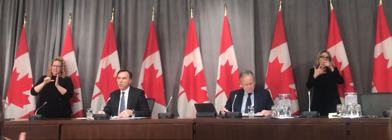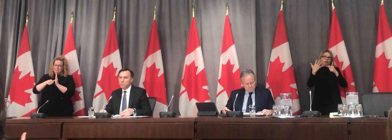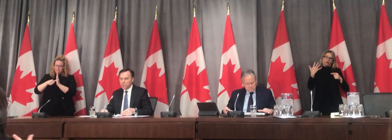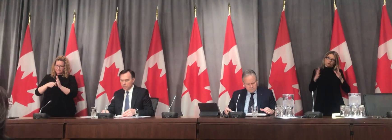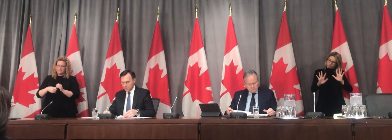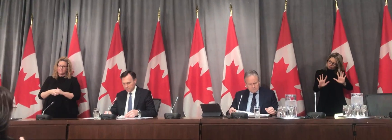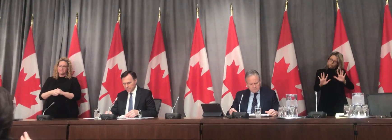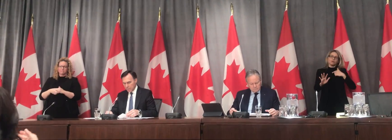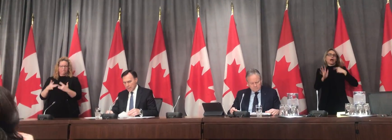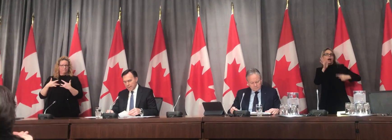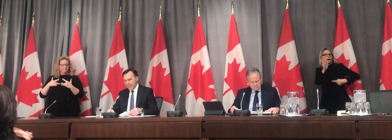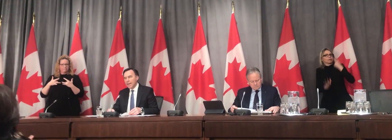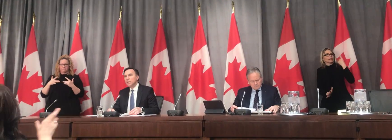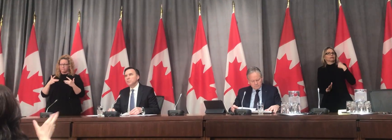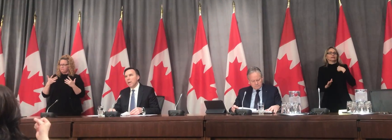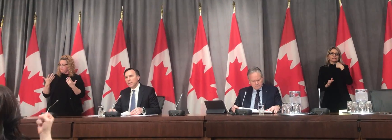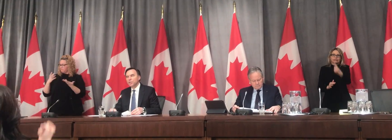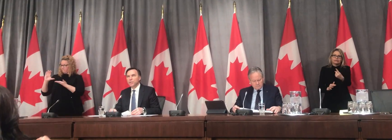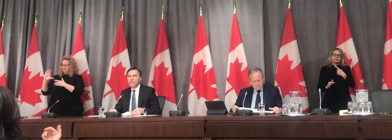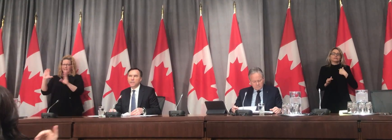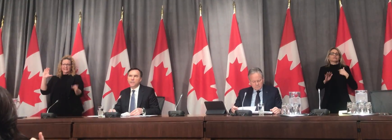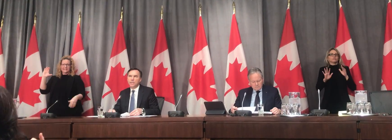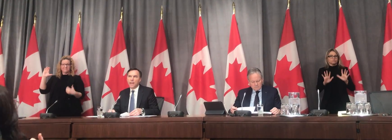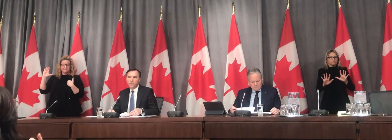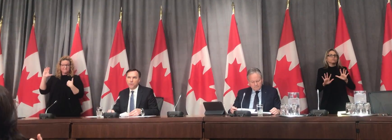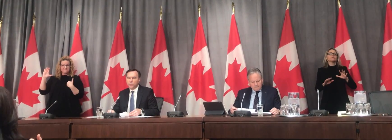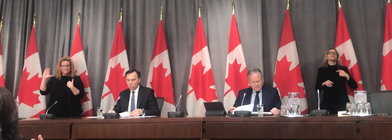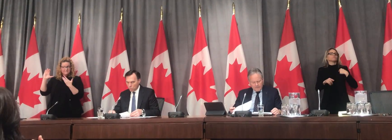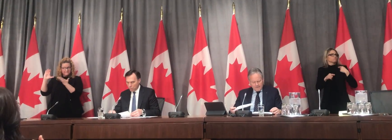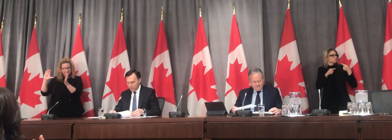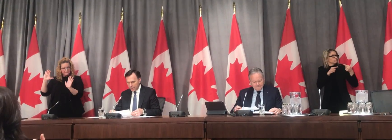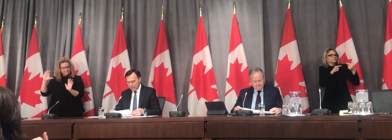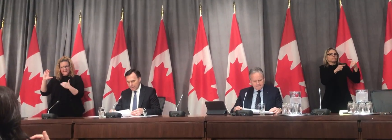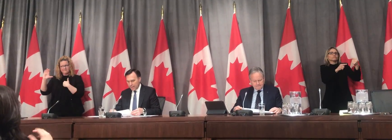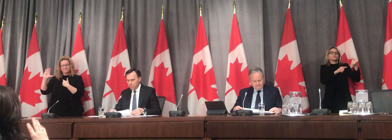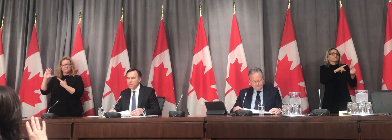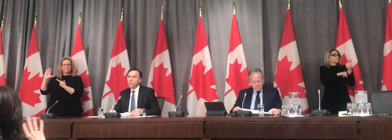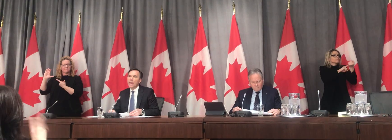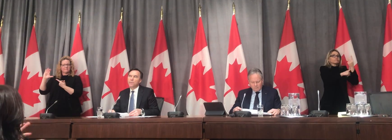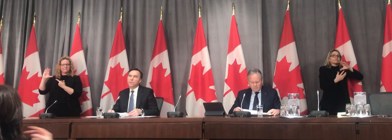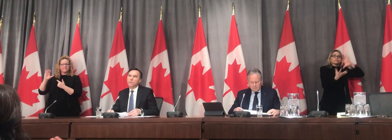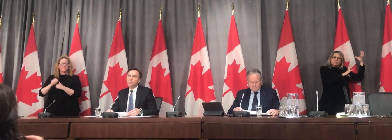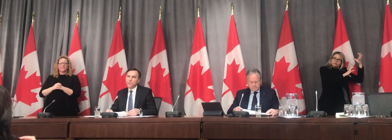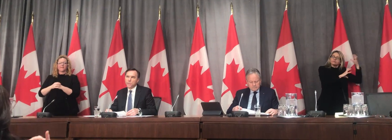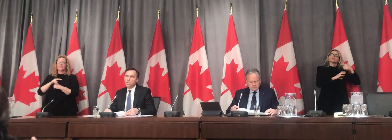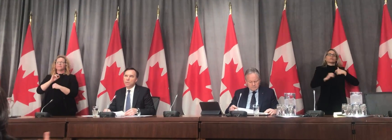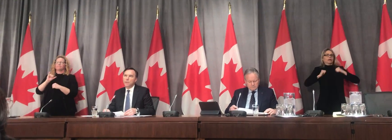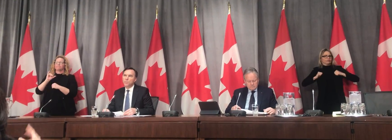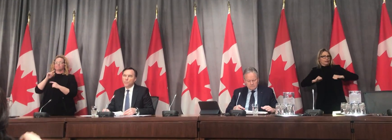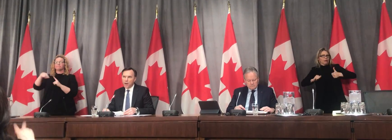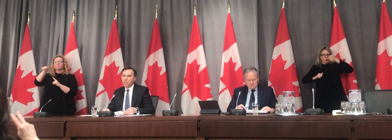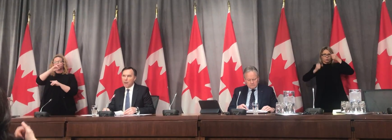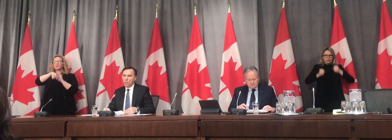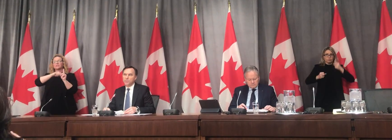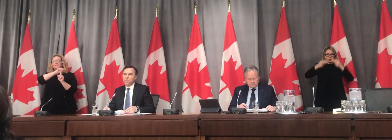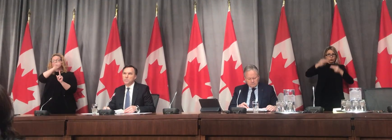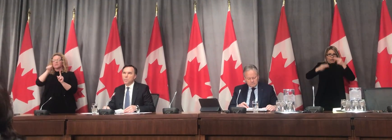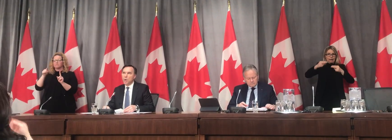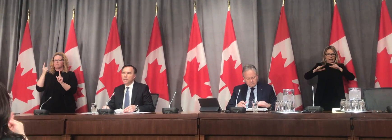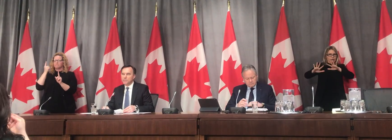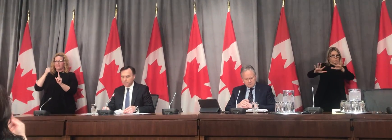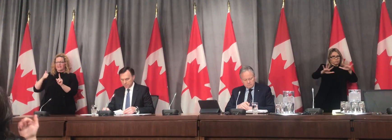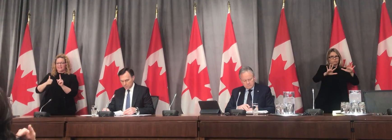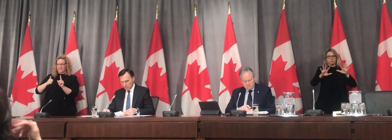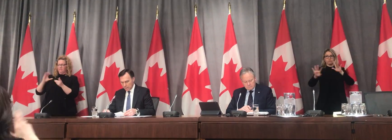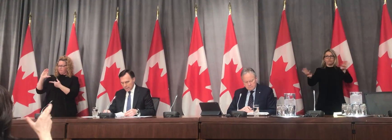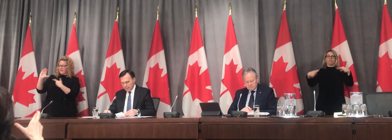strong fiscal position. Canada's balance sheet is the envy of the world, and it means we have the fiscal firepower to